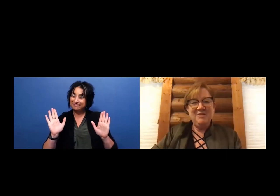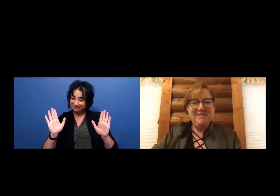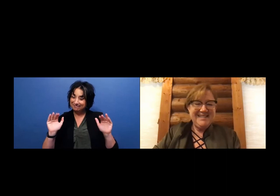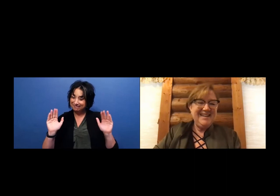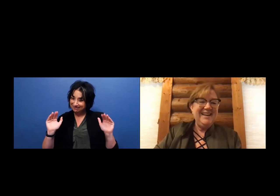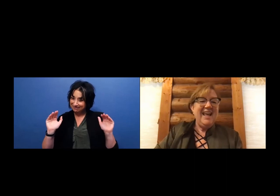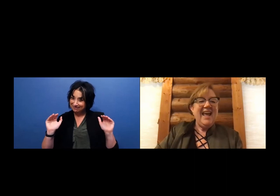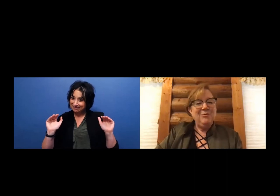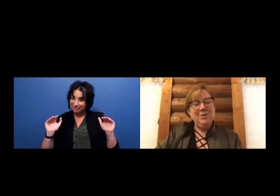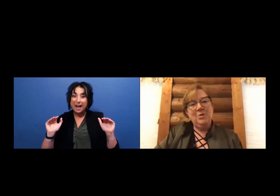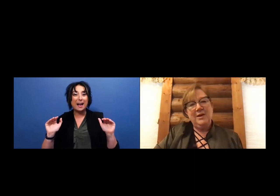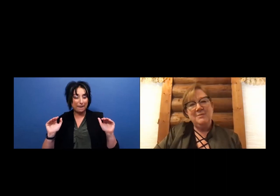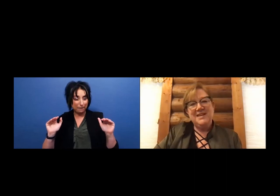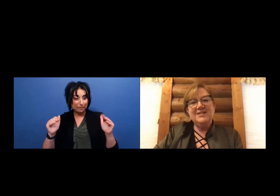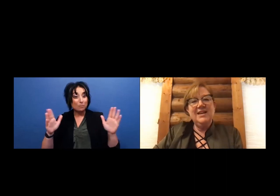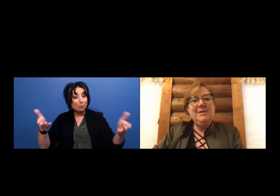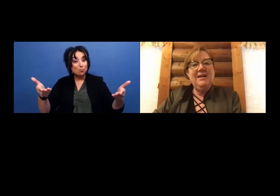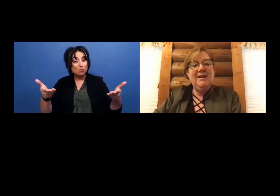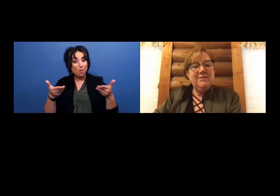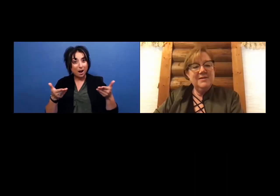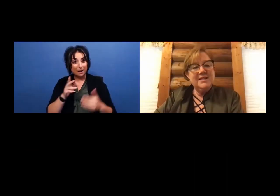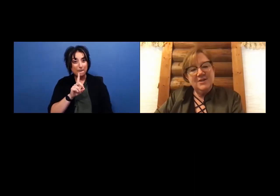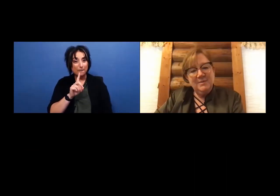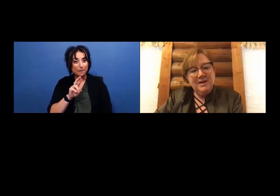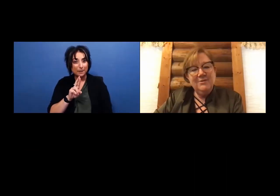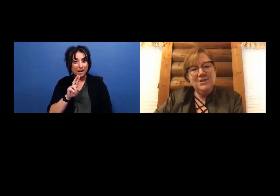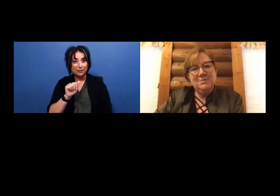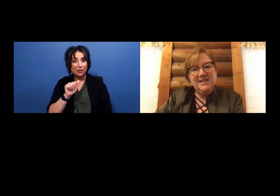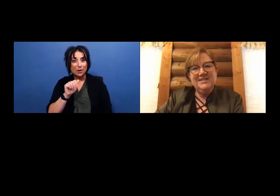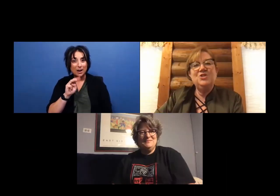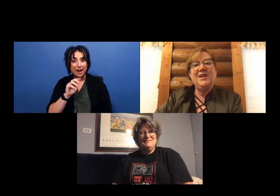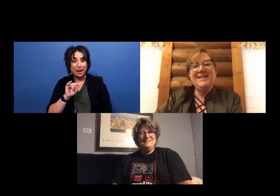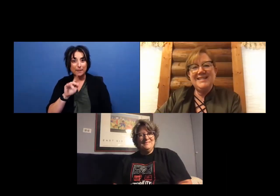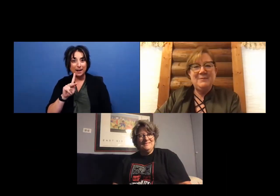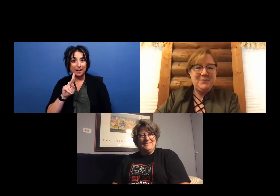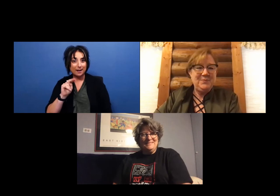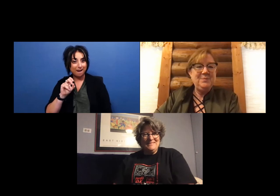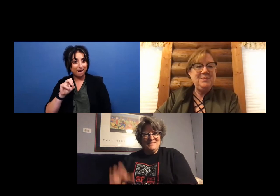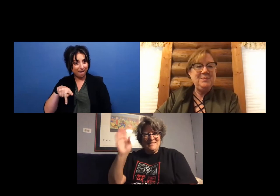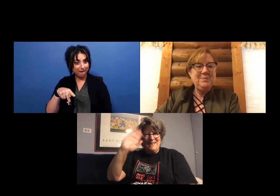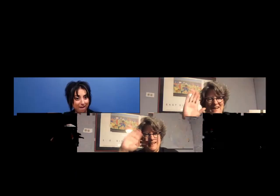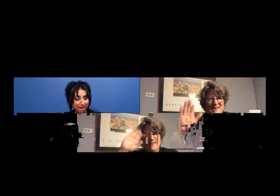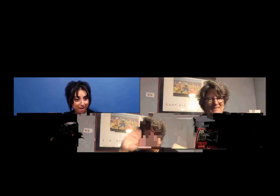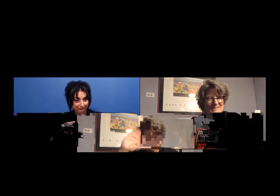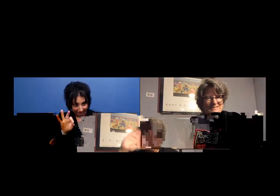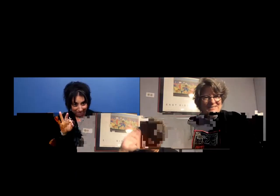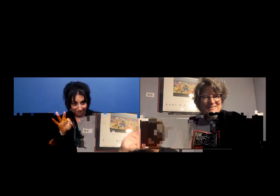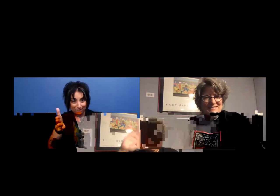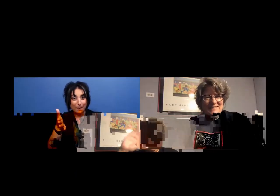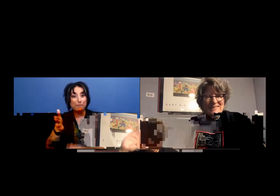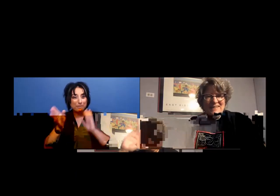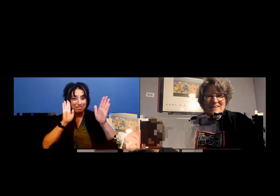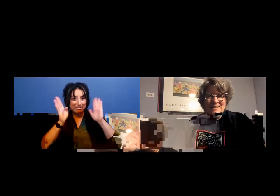And goodbye, Jenna. And we will welcome Dr. Amy Noff. Dr. Amy Noff, could you please join us? Hi.